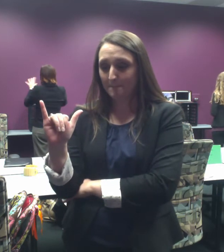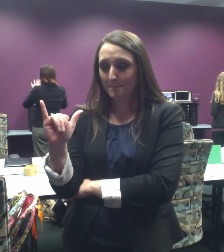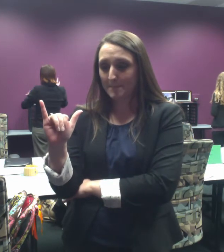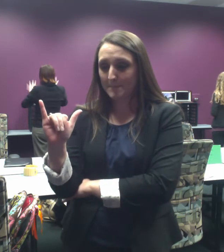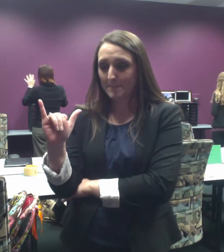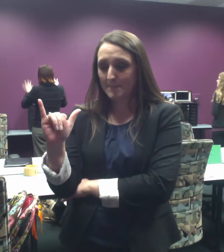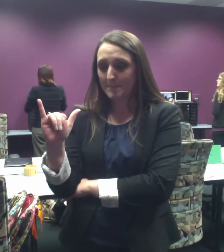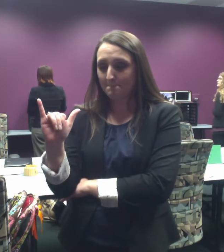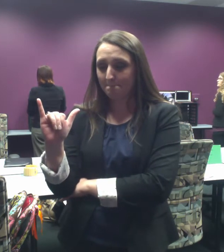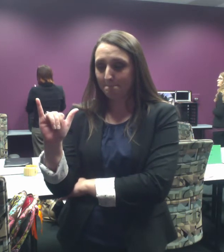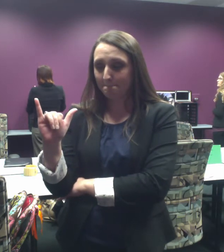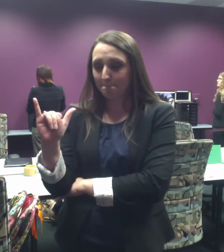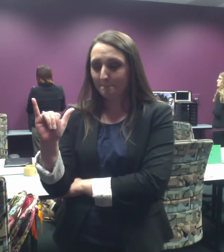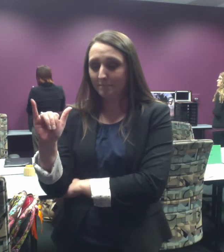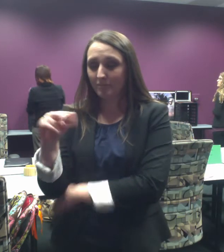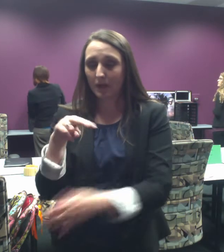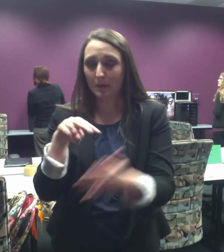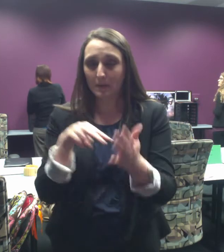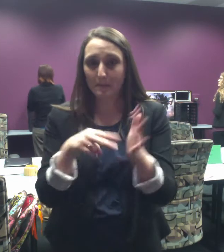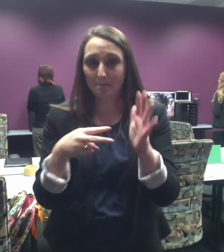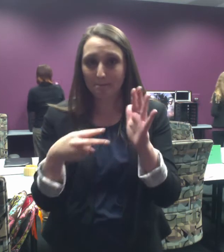can hold at a certain temperature.